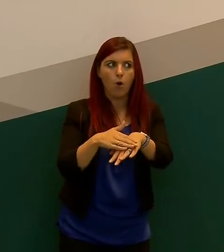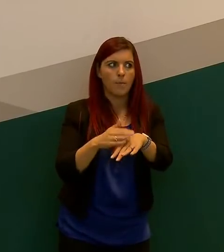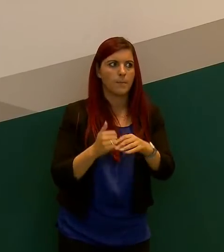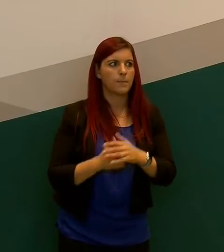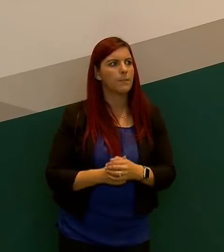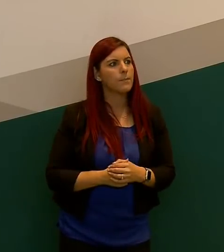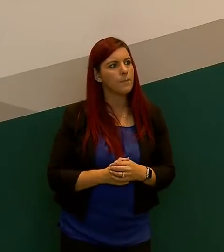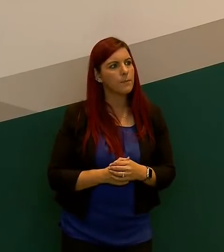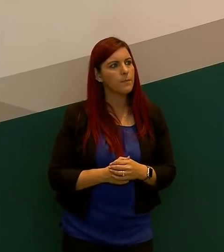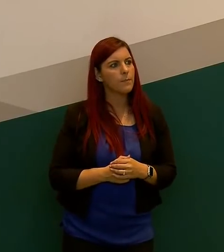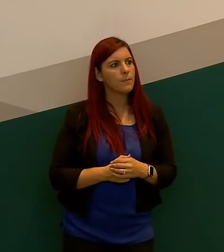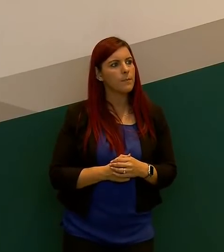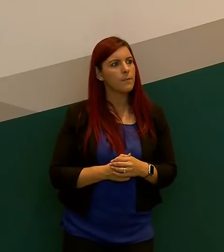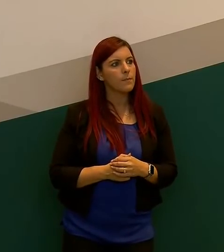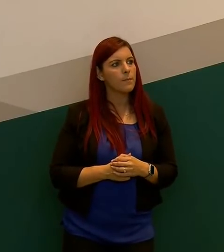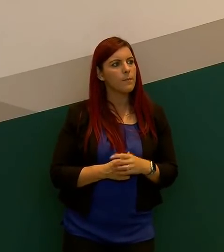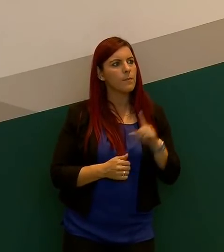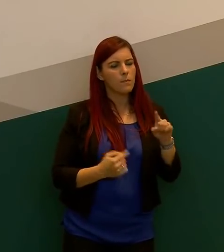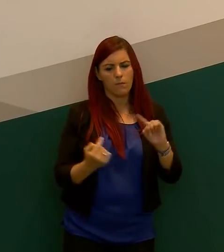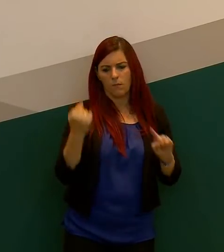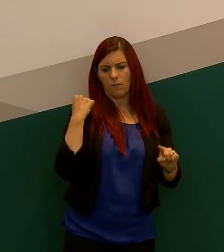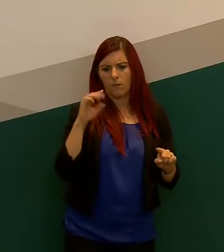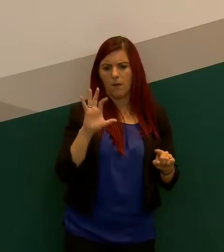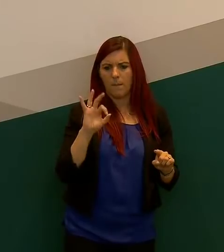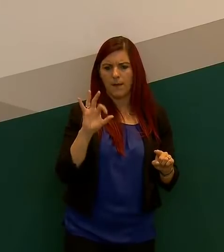the MORC research that was published on Monday,